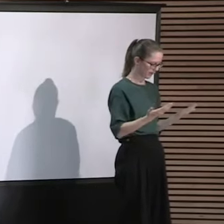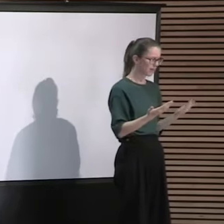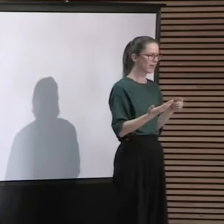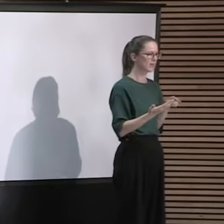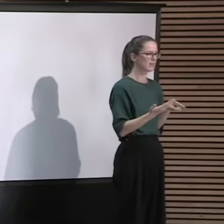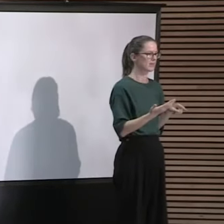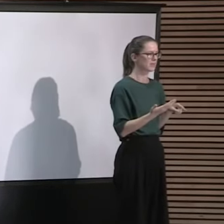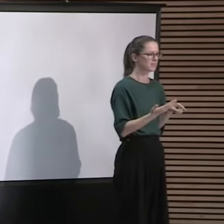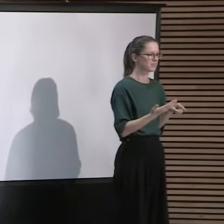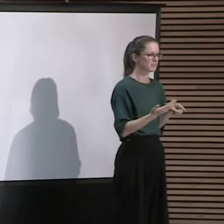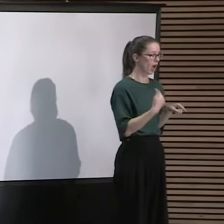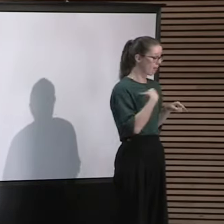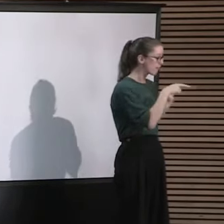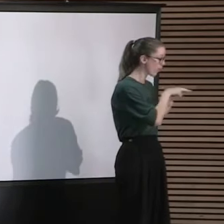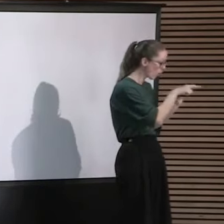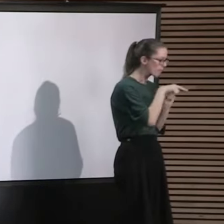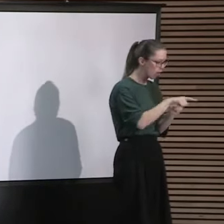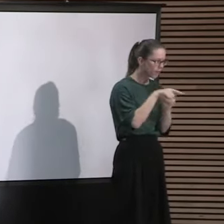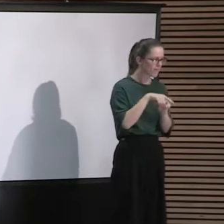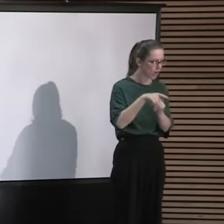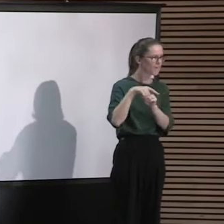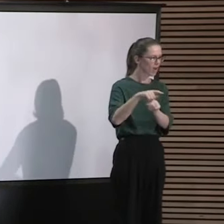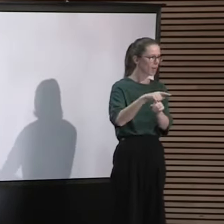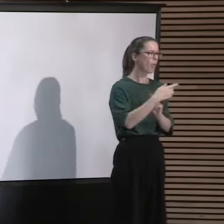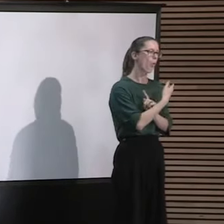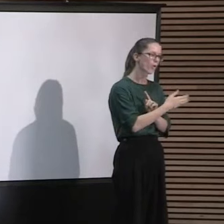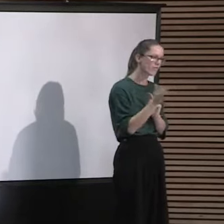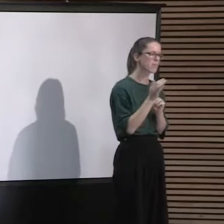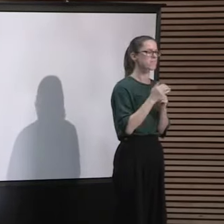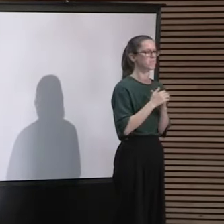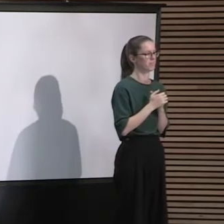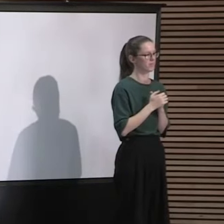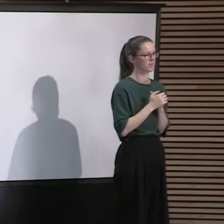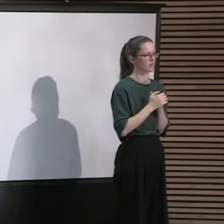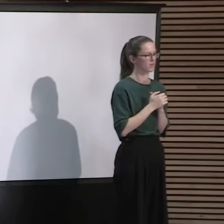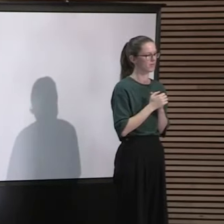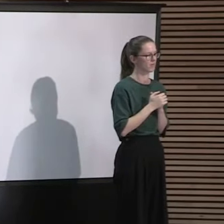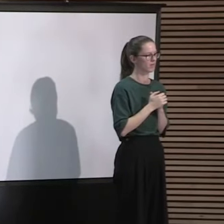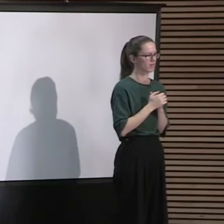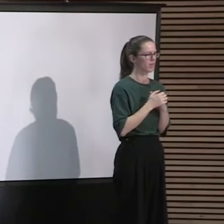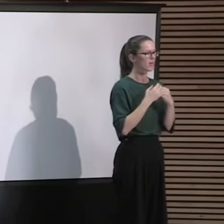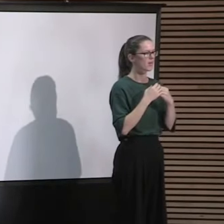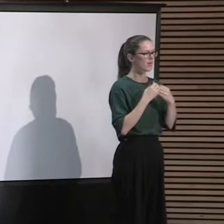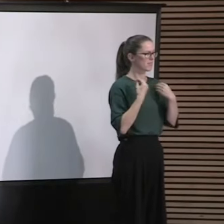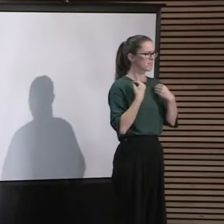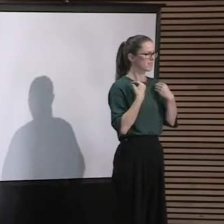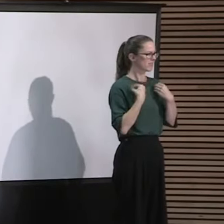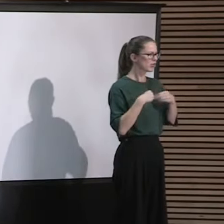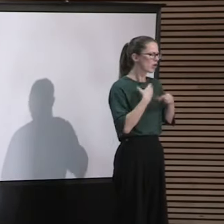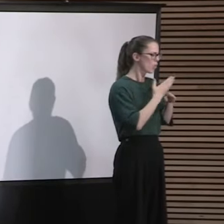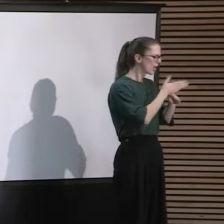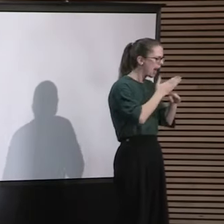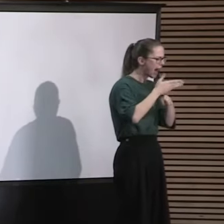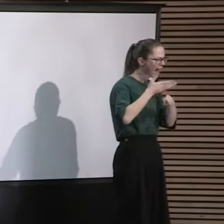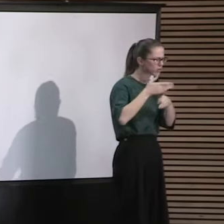those anecdotal reports I've been following up with the ministry. And obviously, we've been working very hard to get testing happening